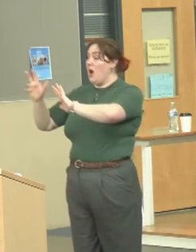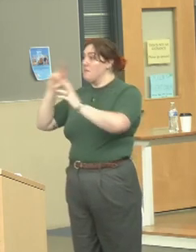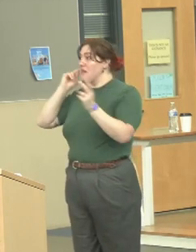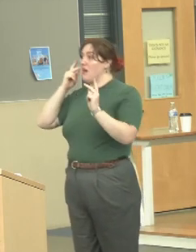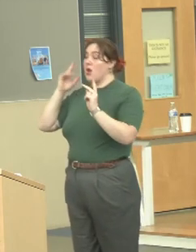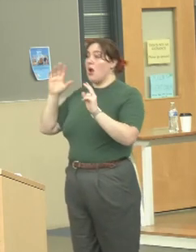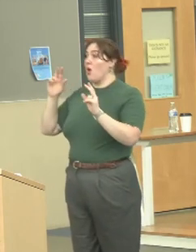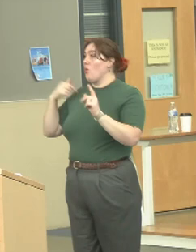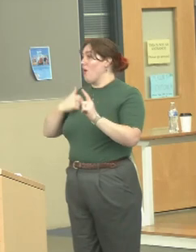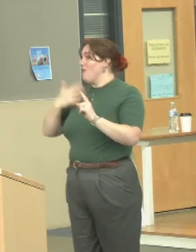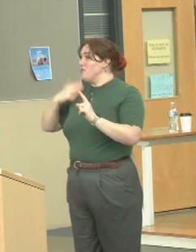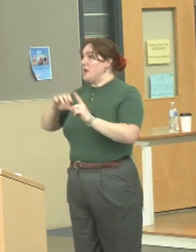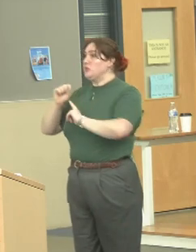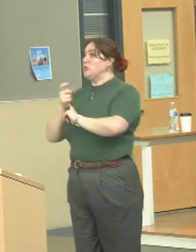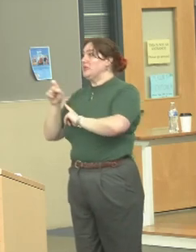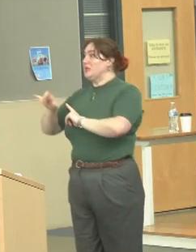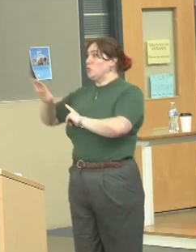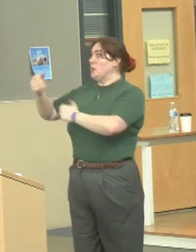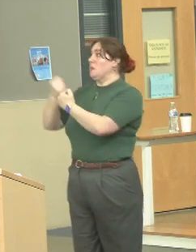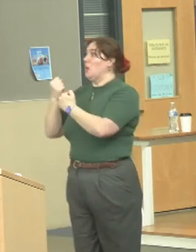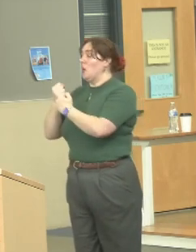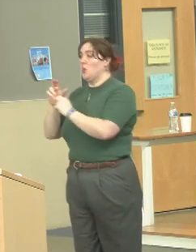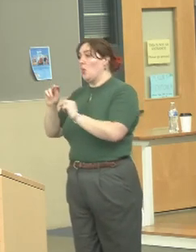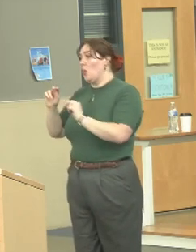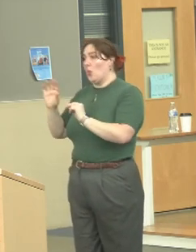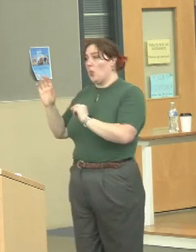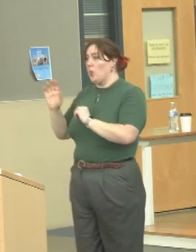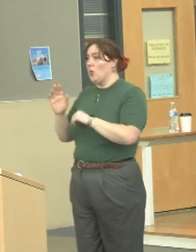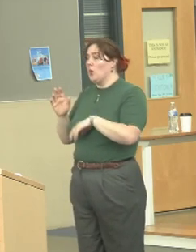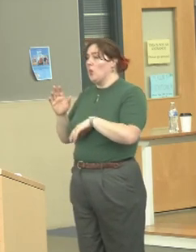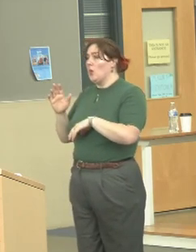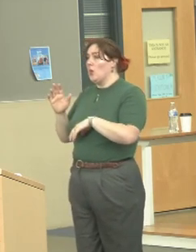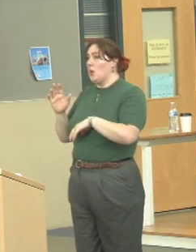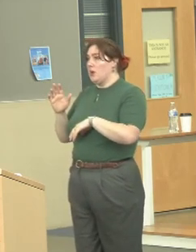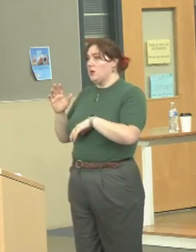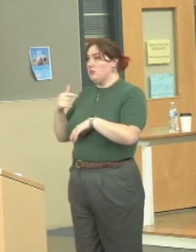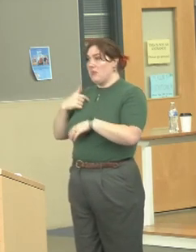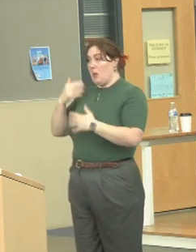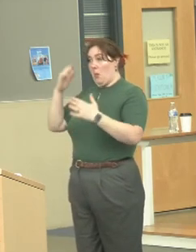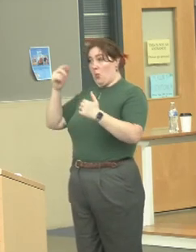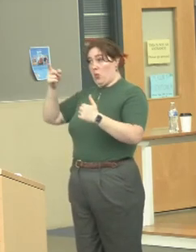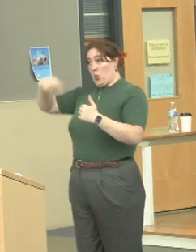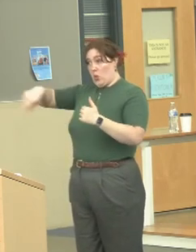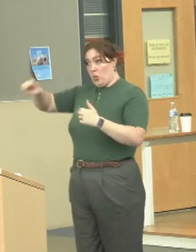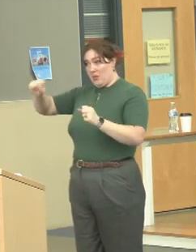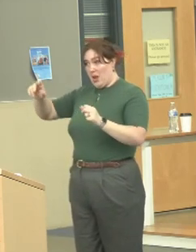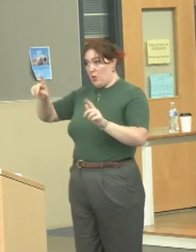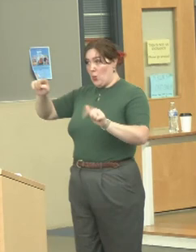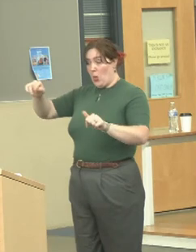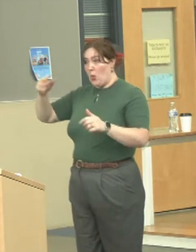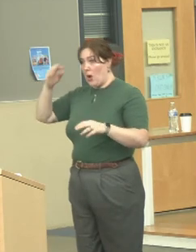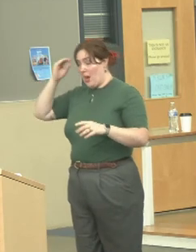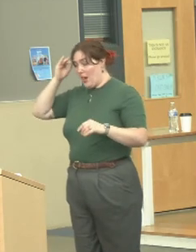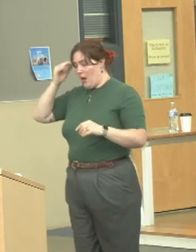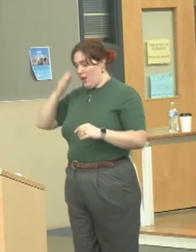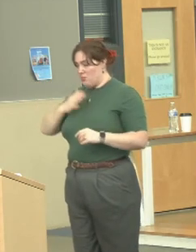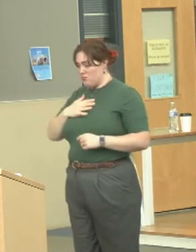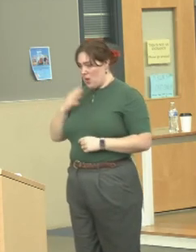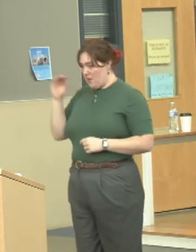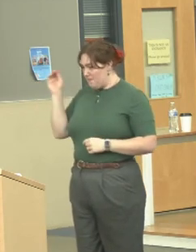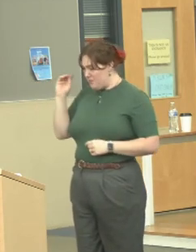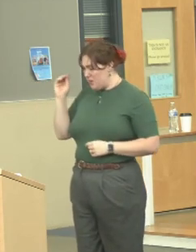in a situation where we need that support, I don't know what is. And so I'm hoping that you all will think about your voice and how you